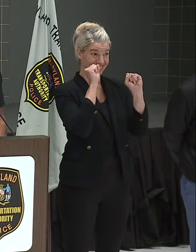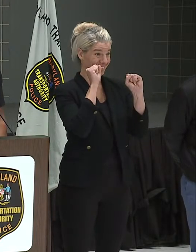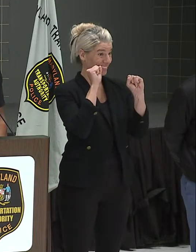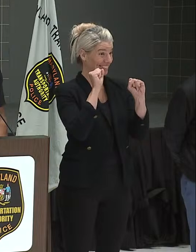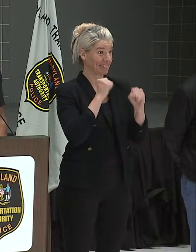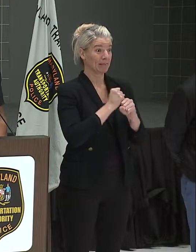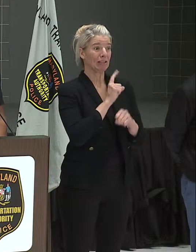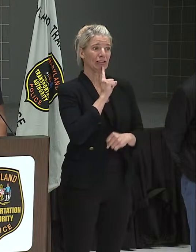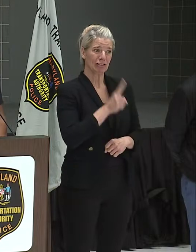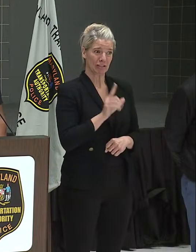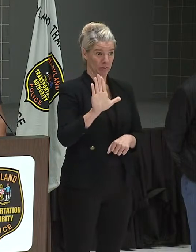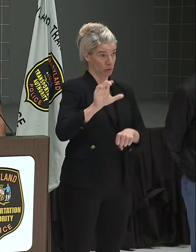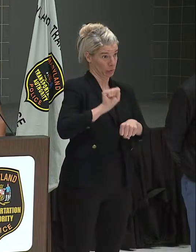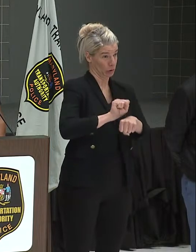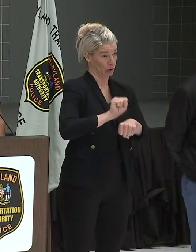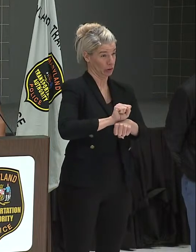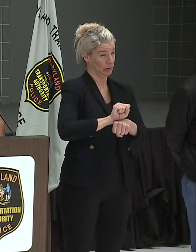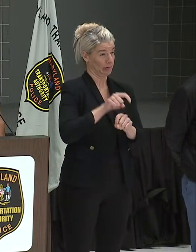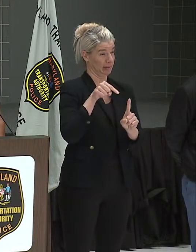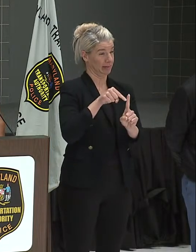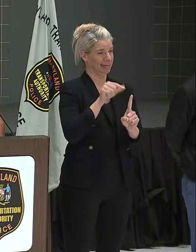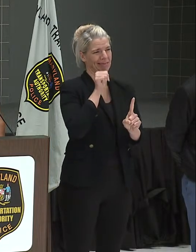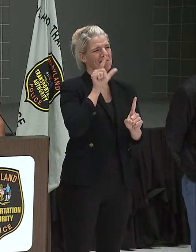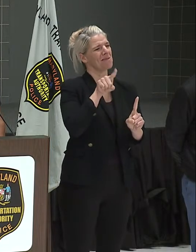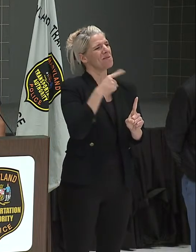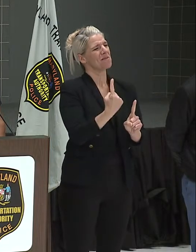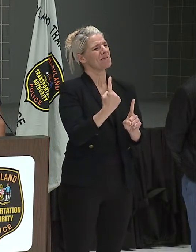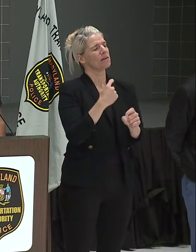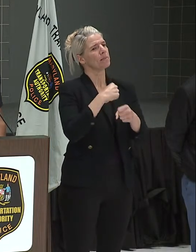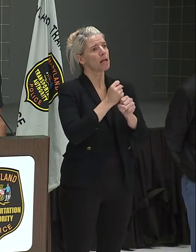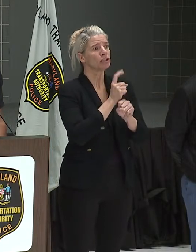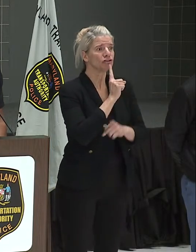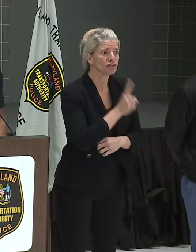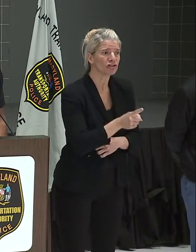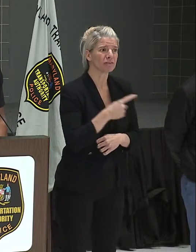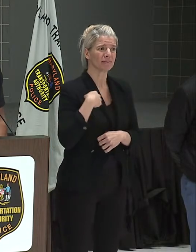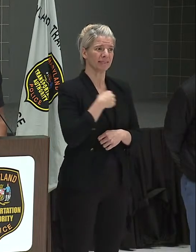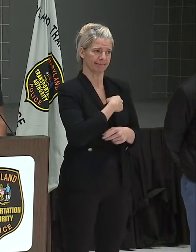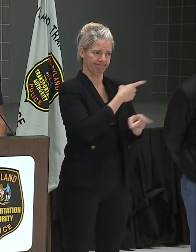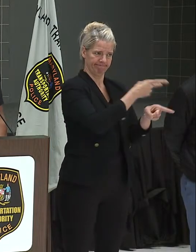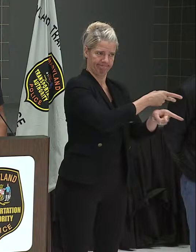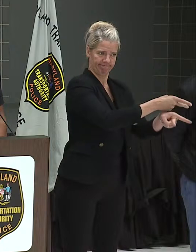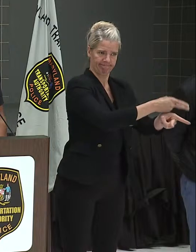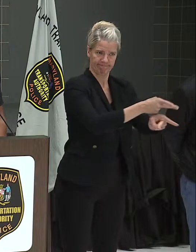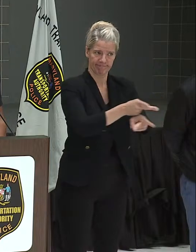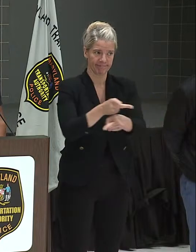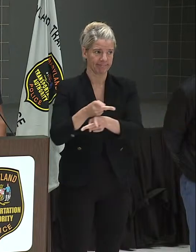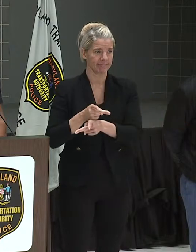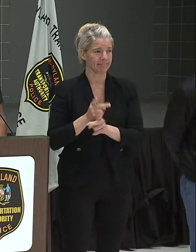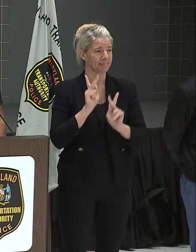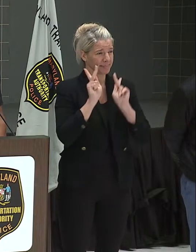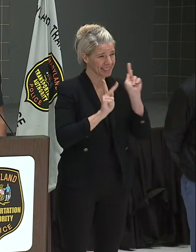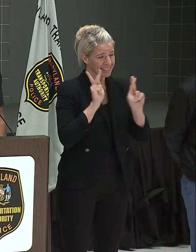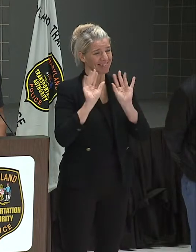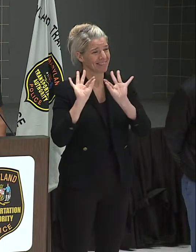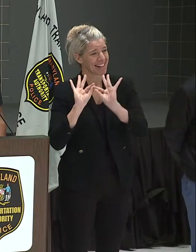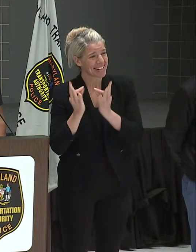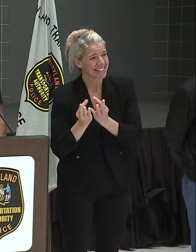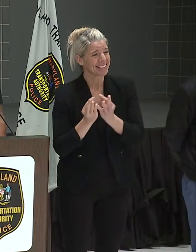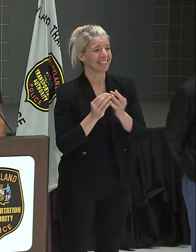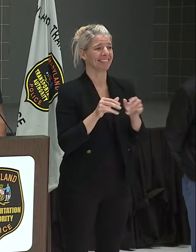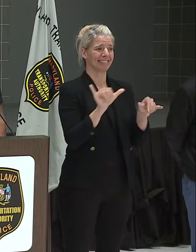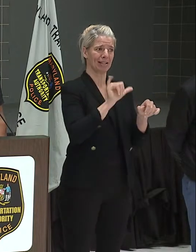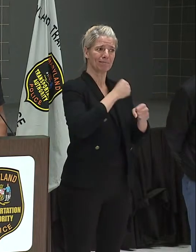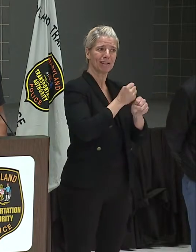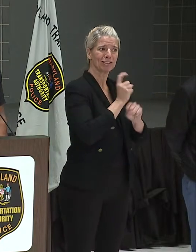with your work that this was not just about making sure that we're taking care of the individuals and the families, but also making sure